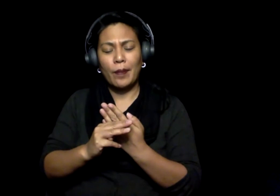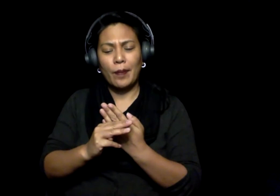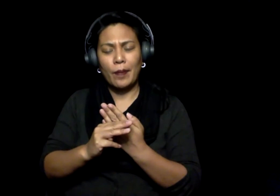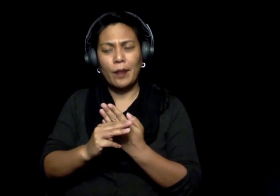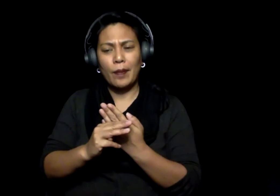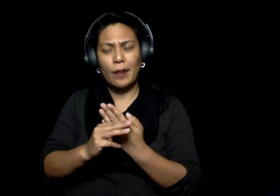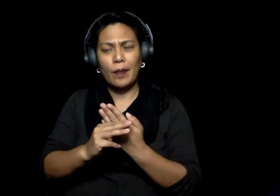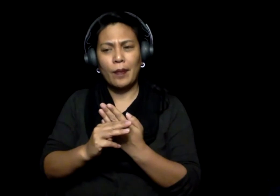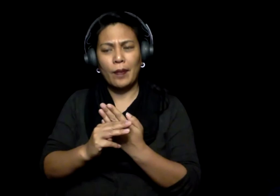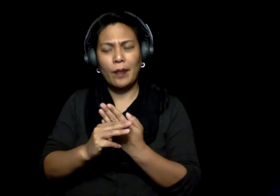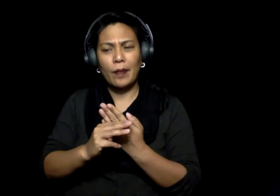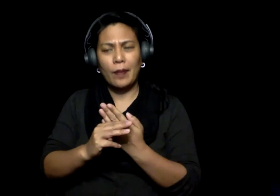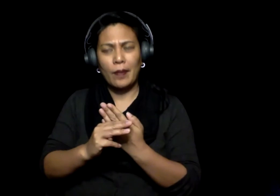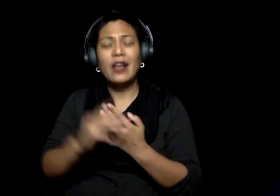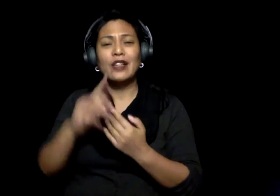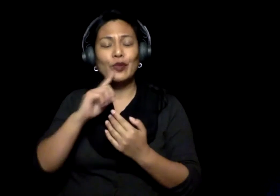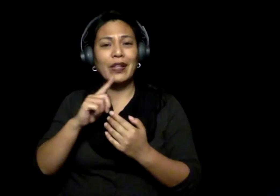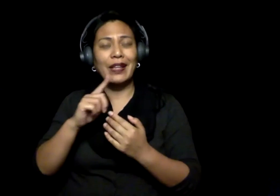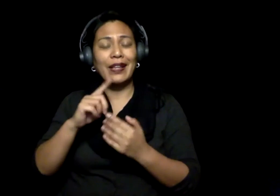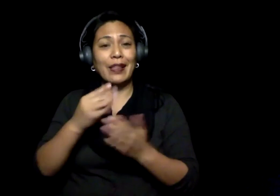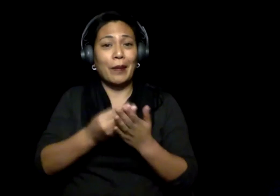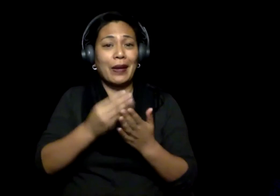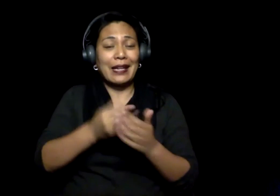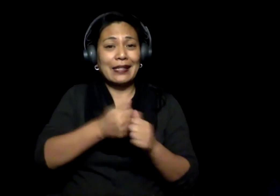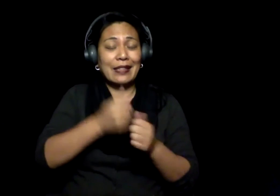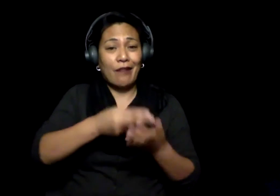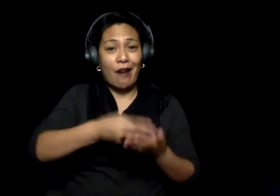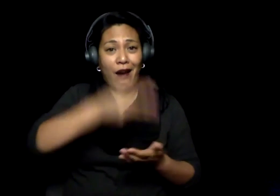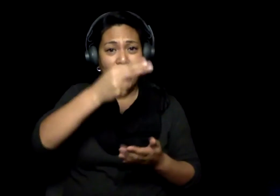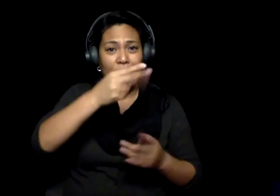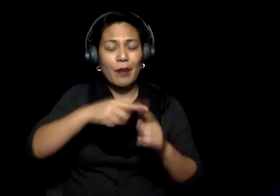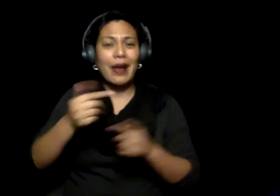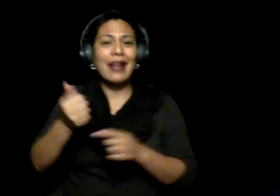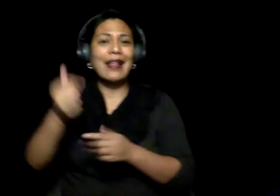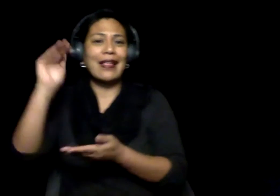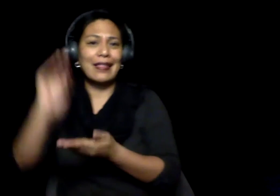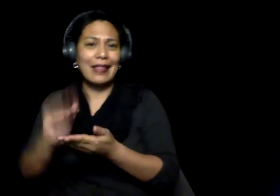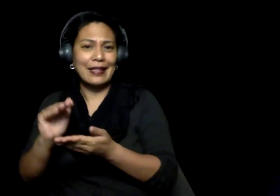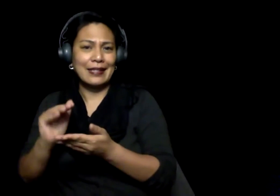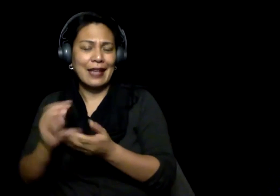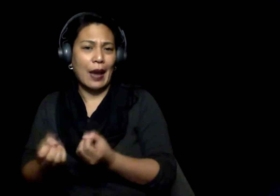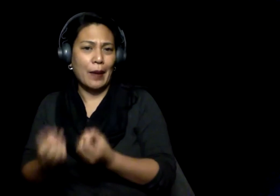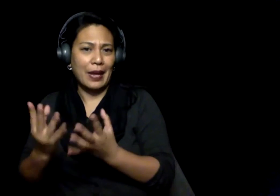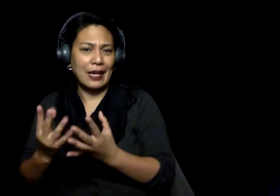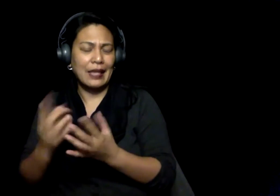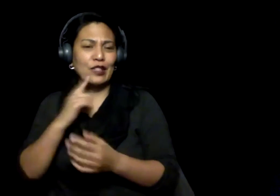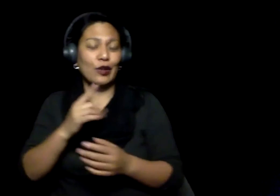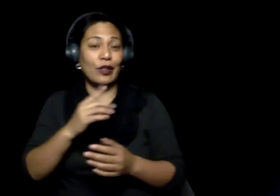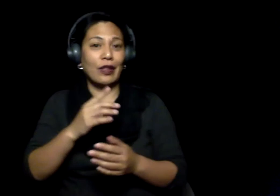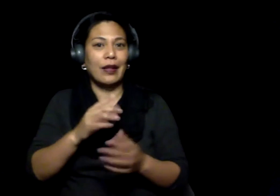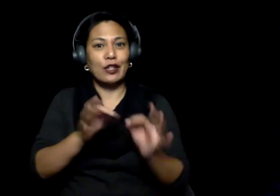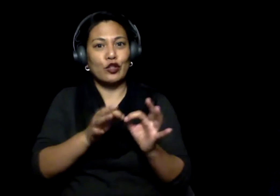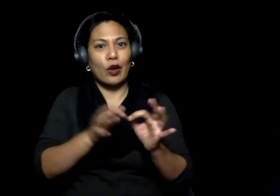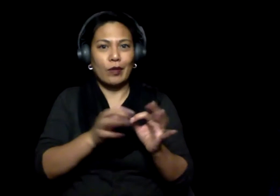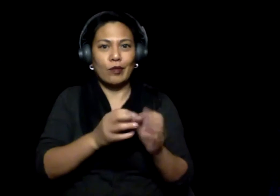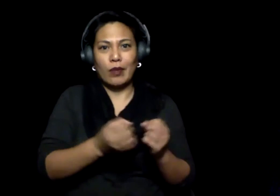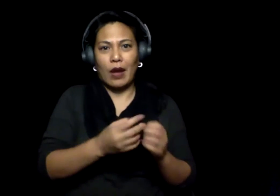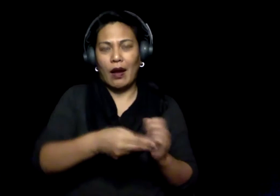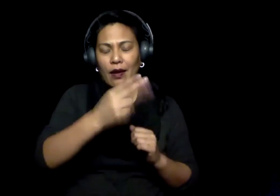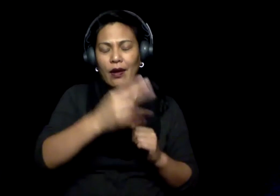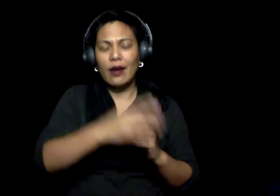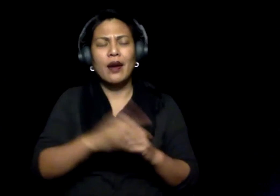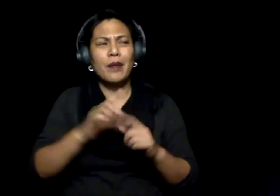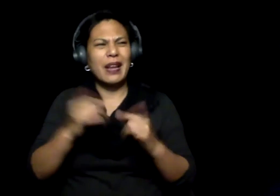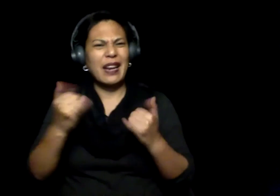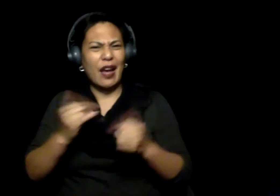larger grants, and now thinking through to reaching out to people in COVID and trying to do this a little differently. Can